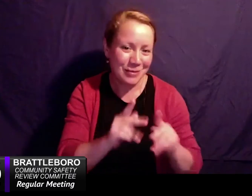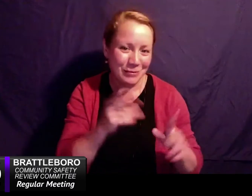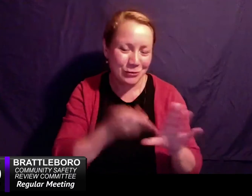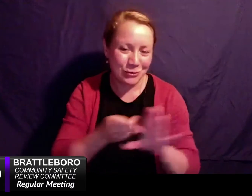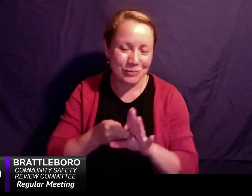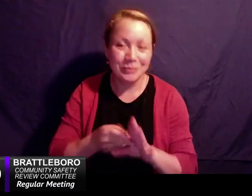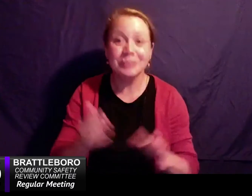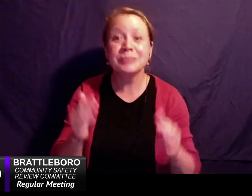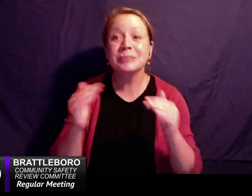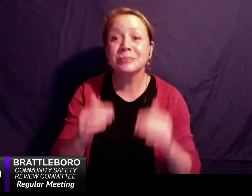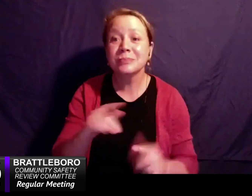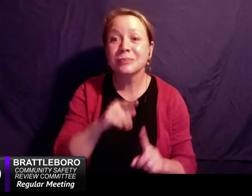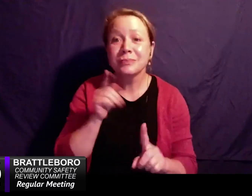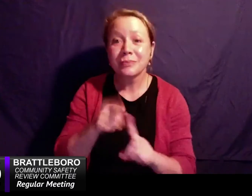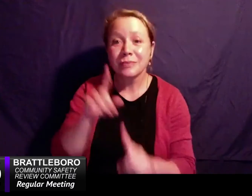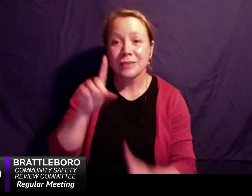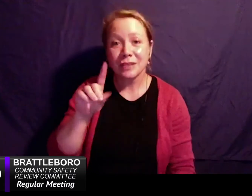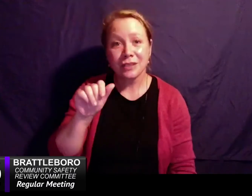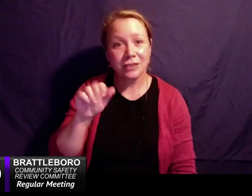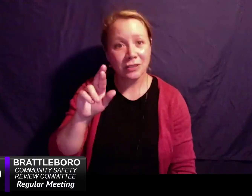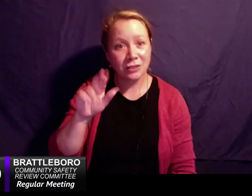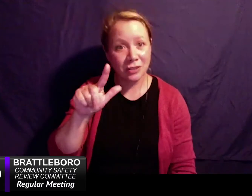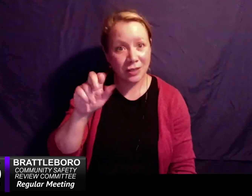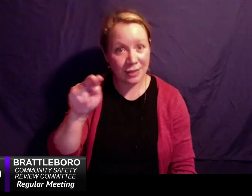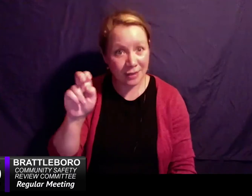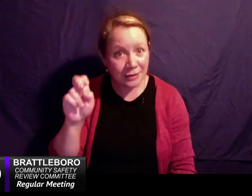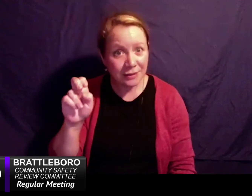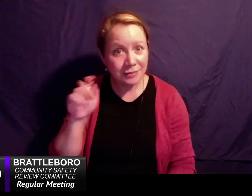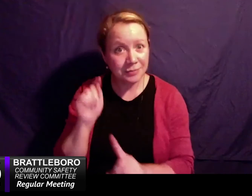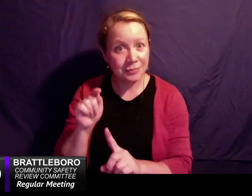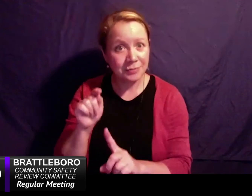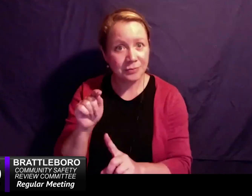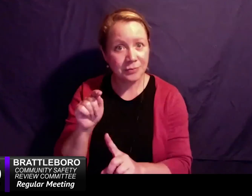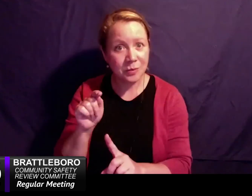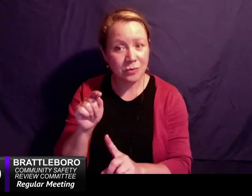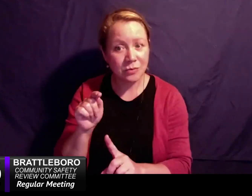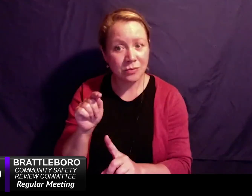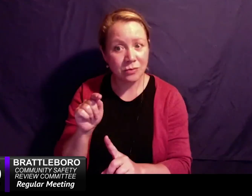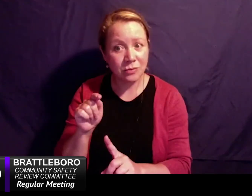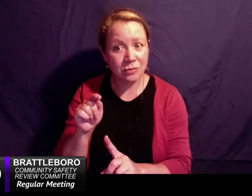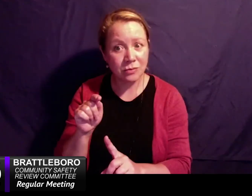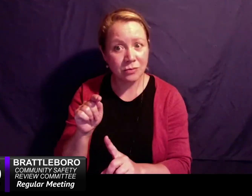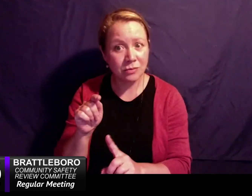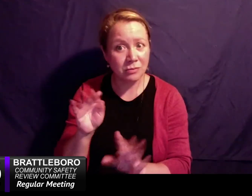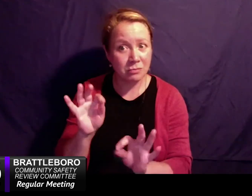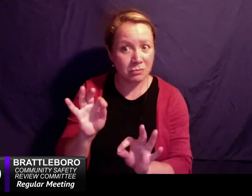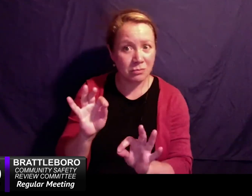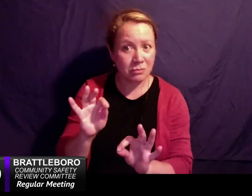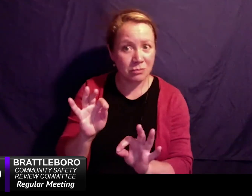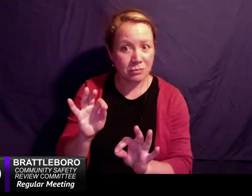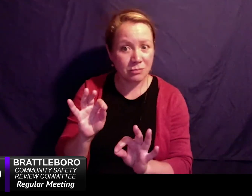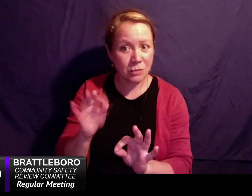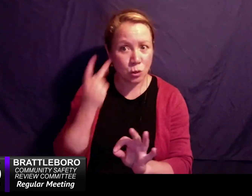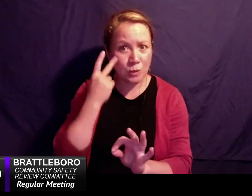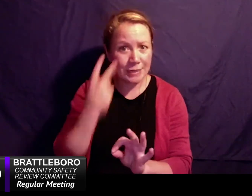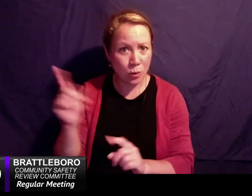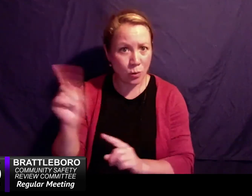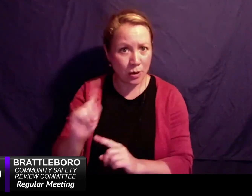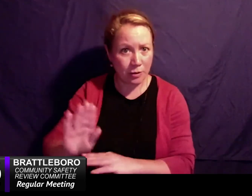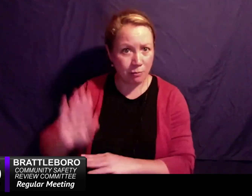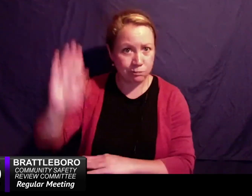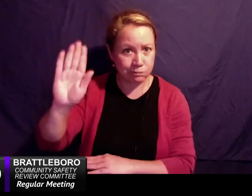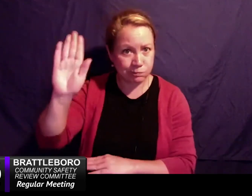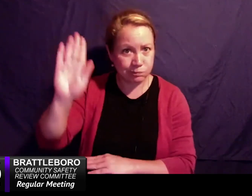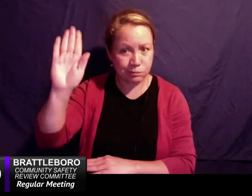Darlene, do you see, I'm just going to make sure everyone can see the raised hand